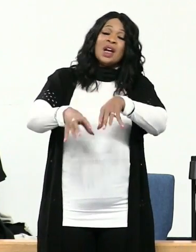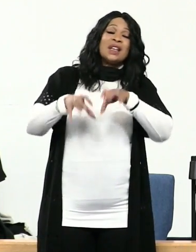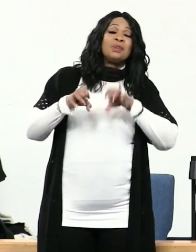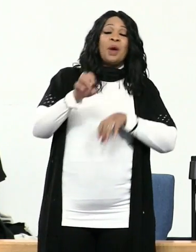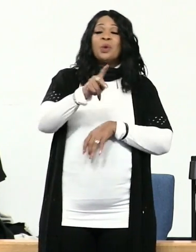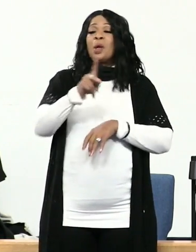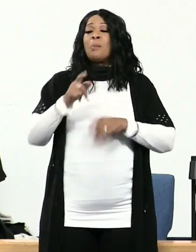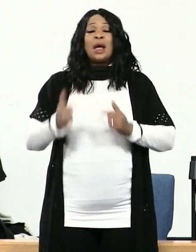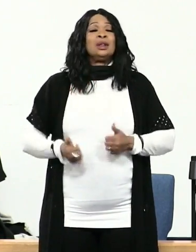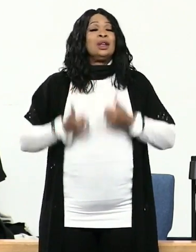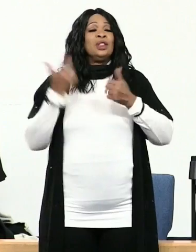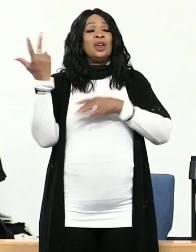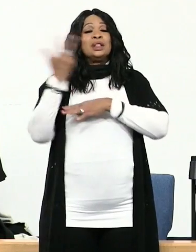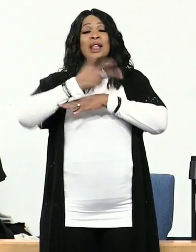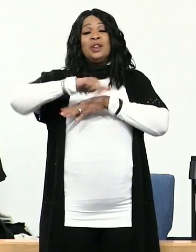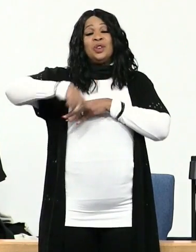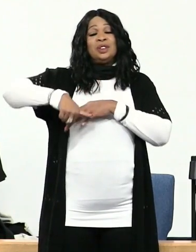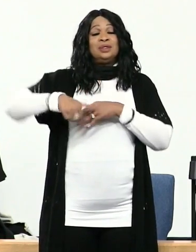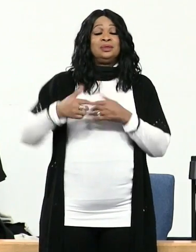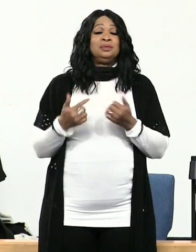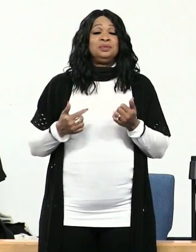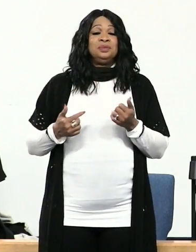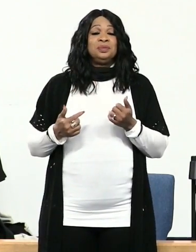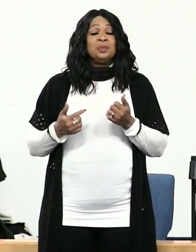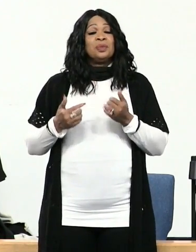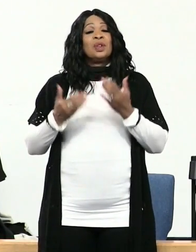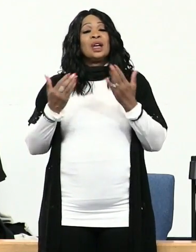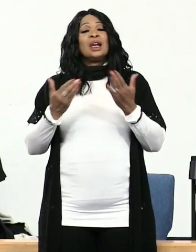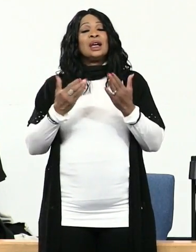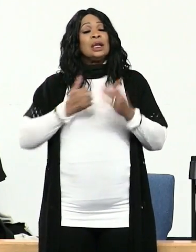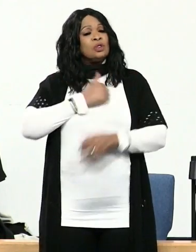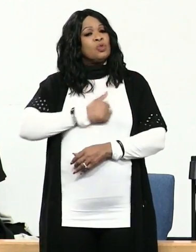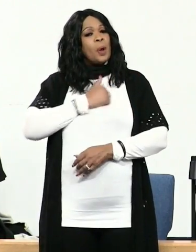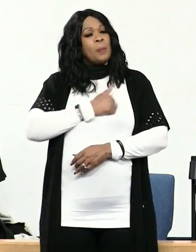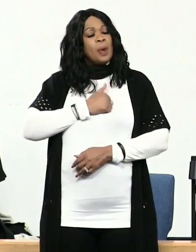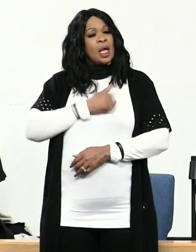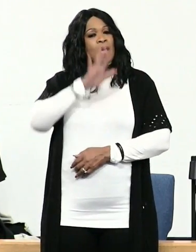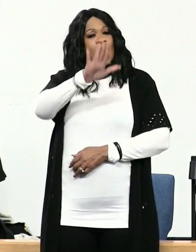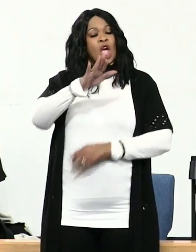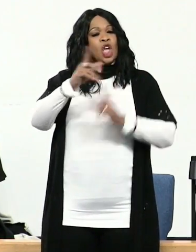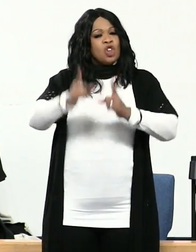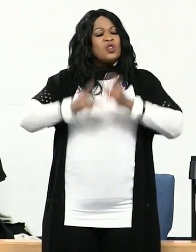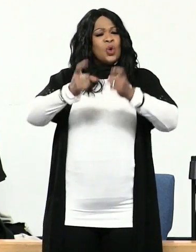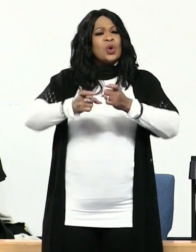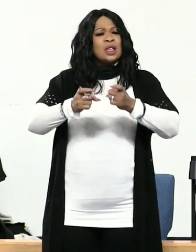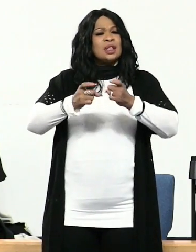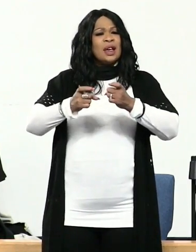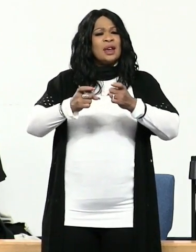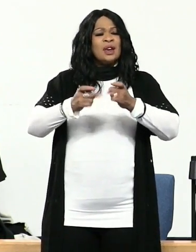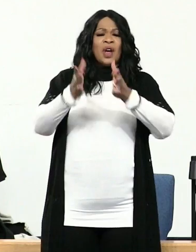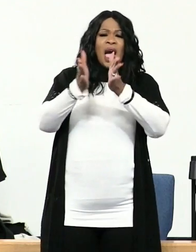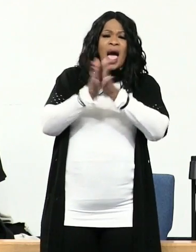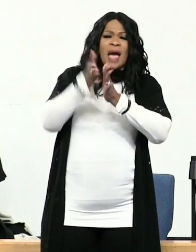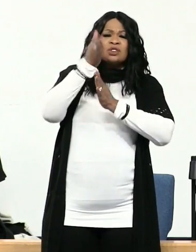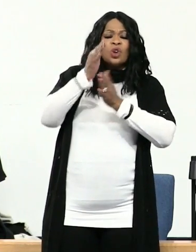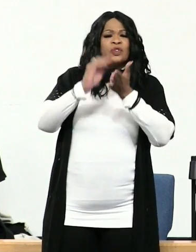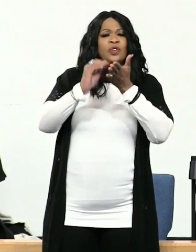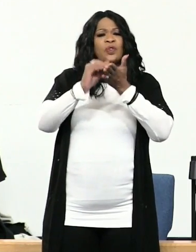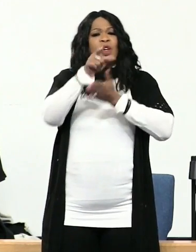back to life 3 days later. Repent of your sins. Just ask God to forgive